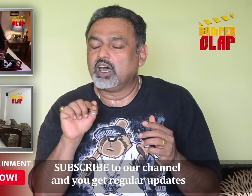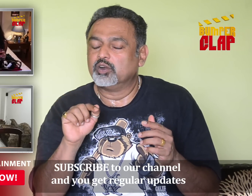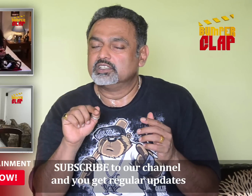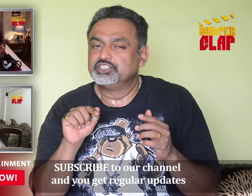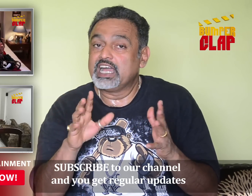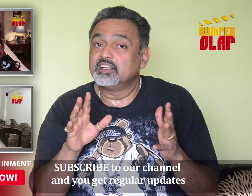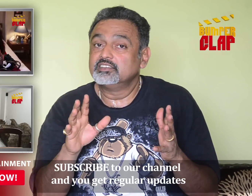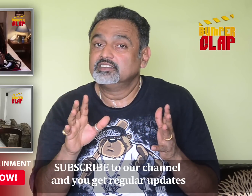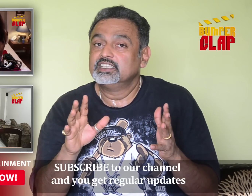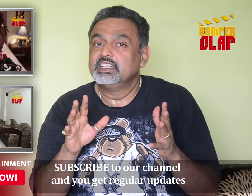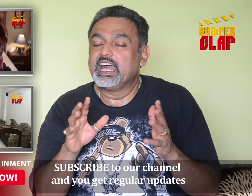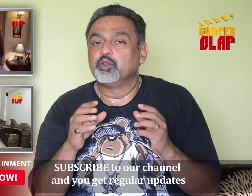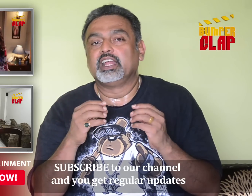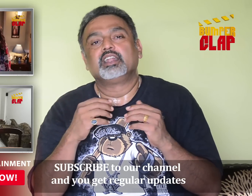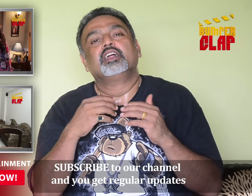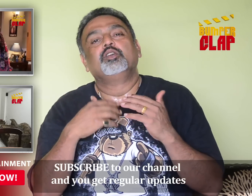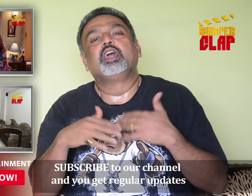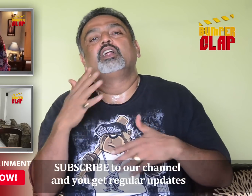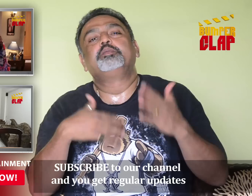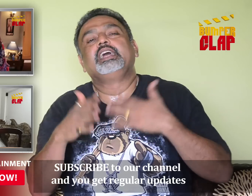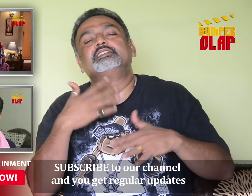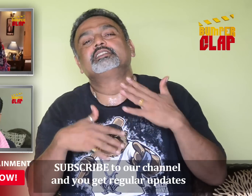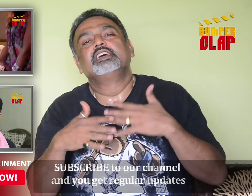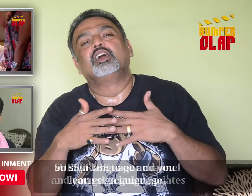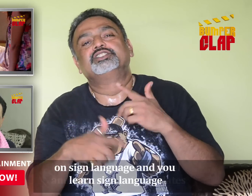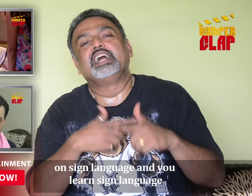our channel and you'll get regular updates on sign